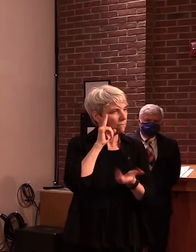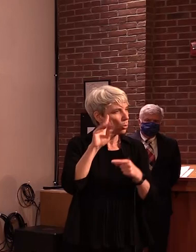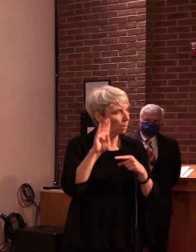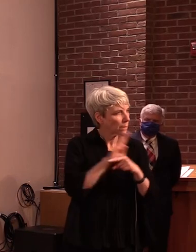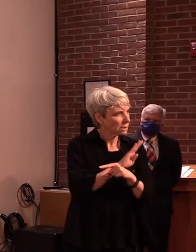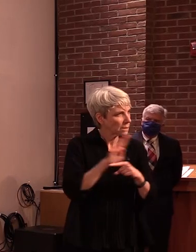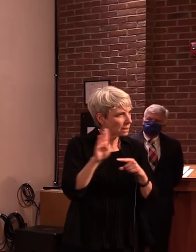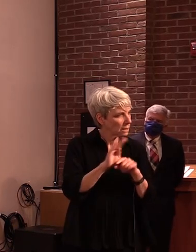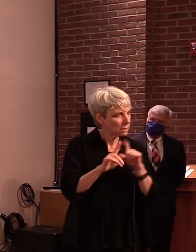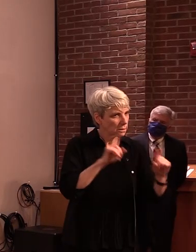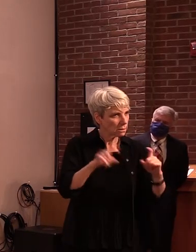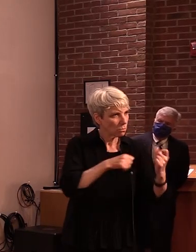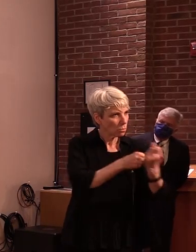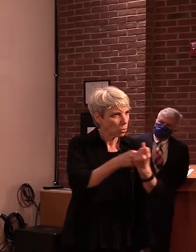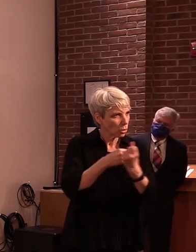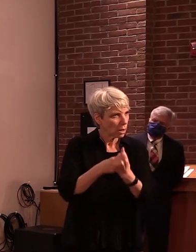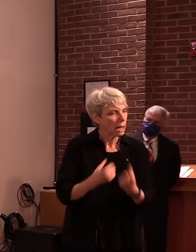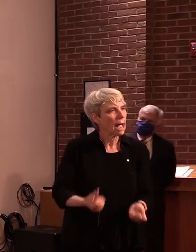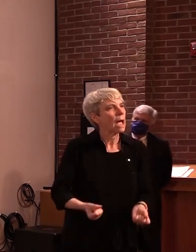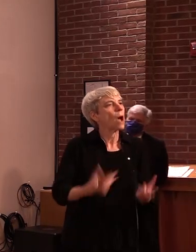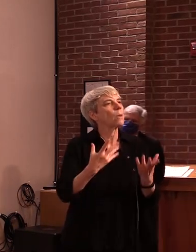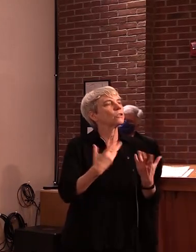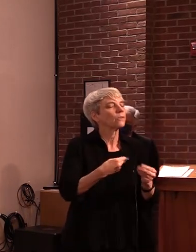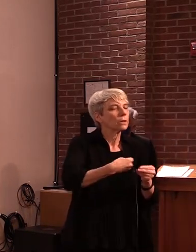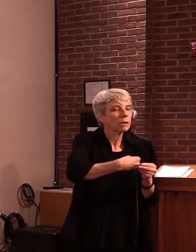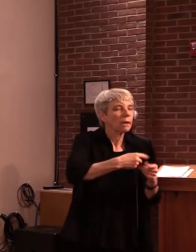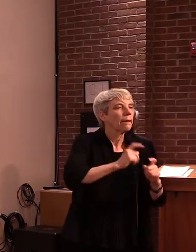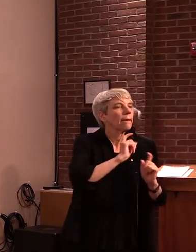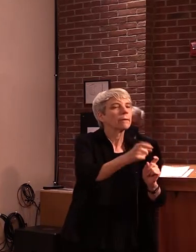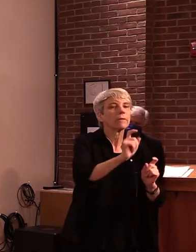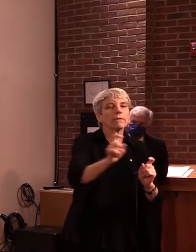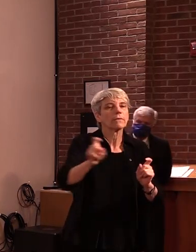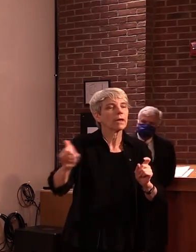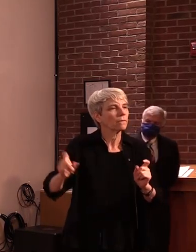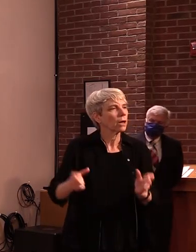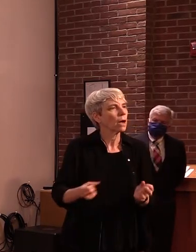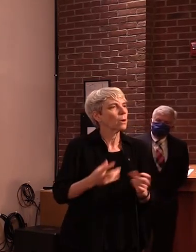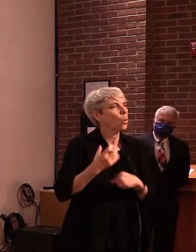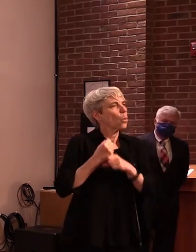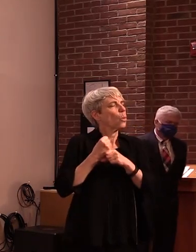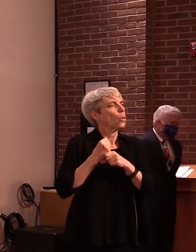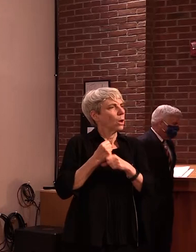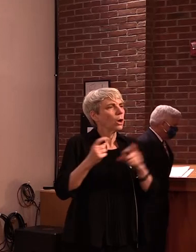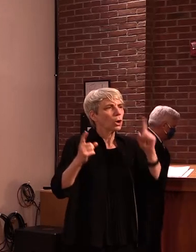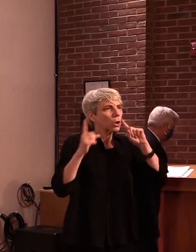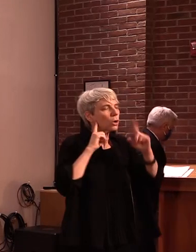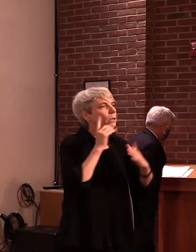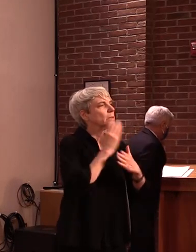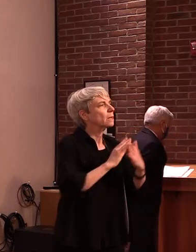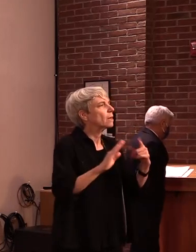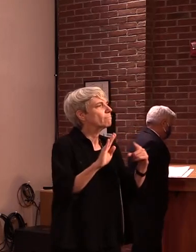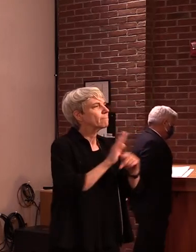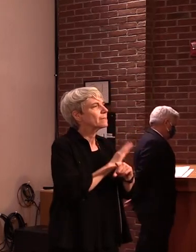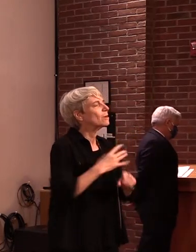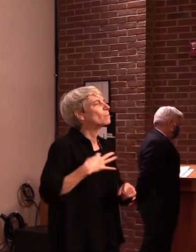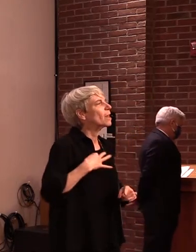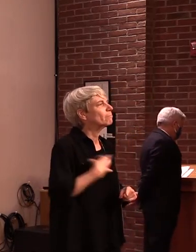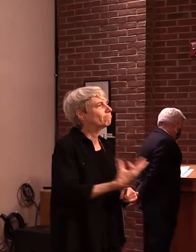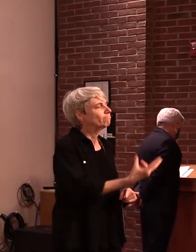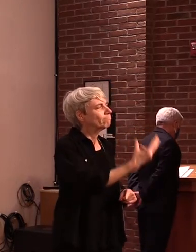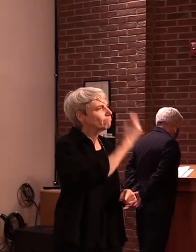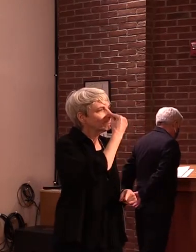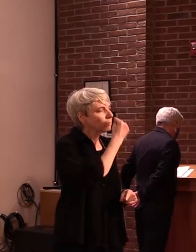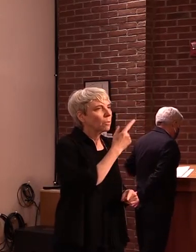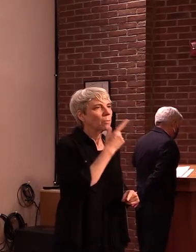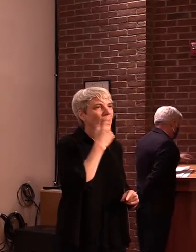either awarded or is in the application process. We're hearing from local businesses who are ineligible either because their losses